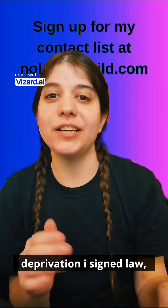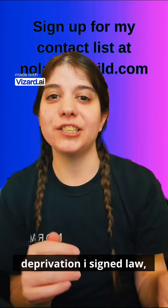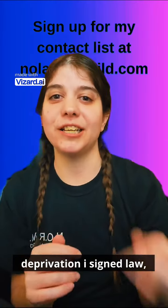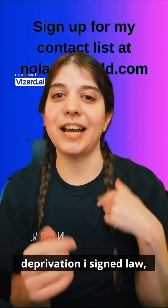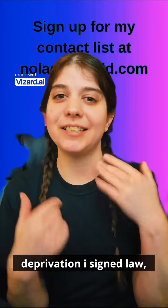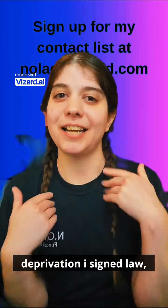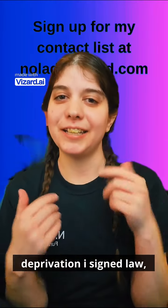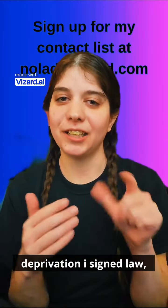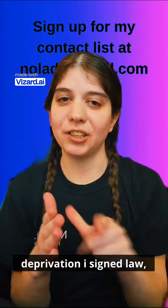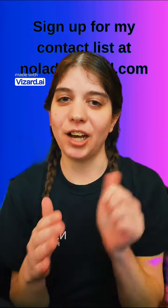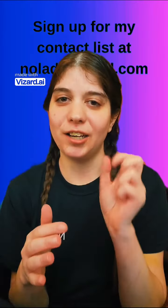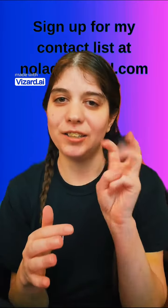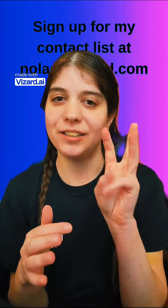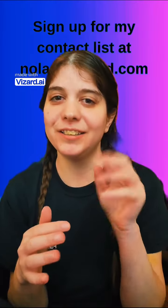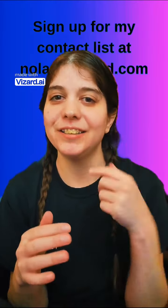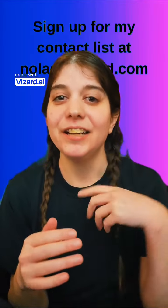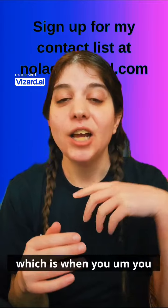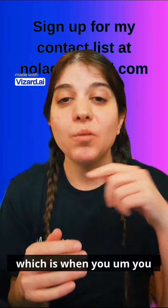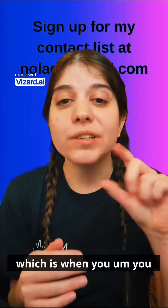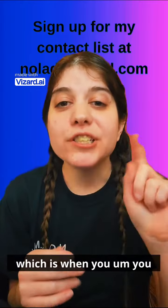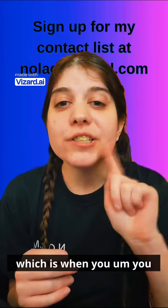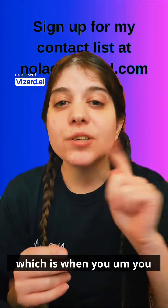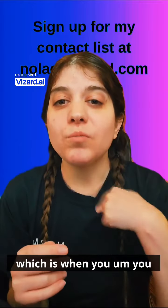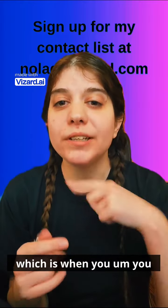deprivation. I signed law, which is when you